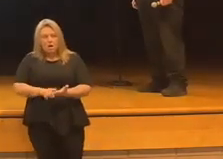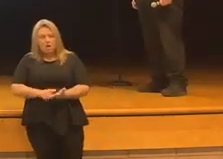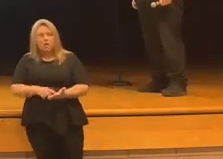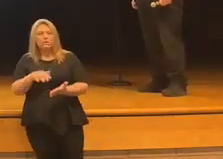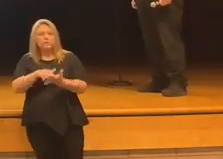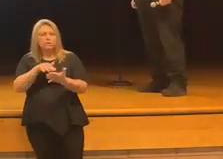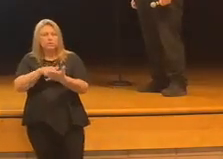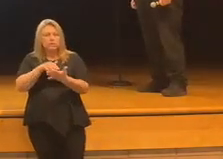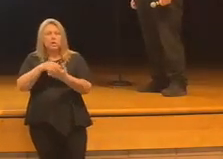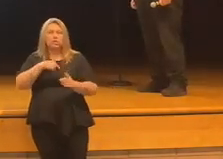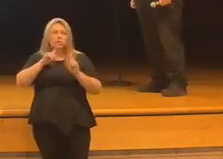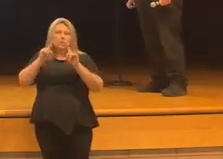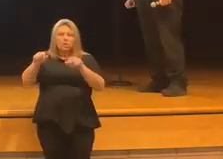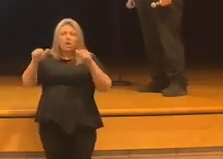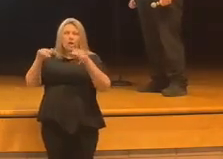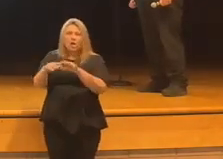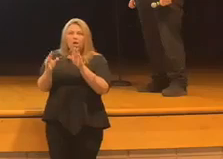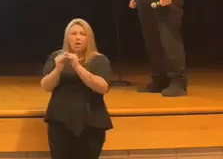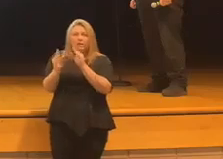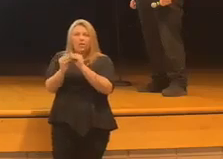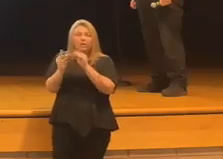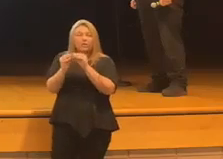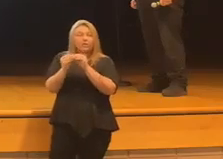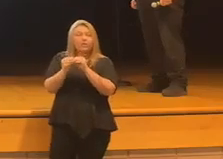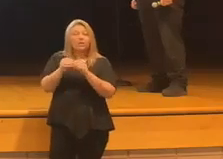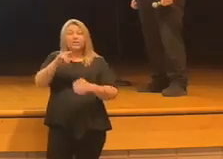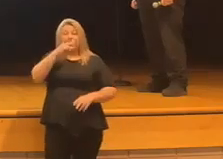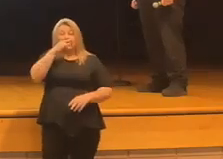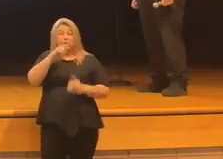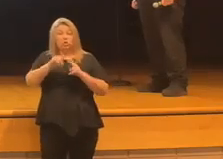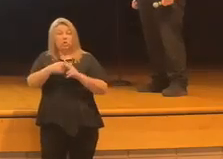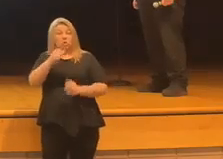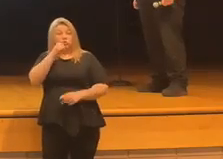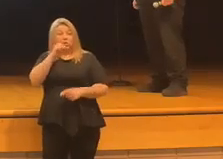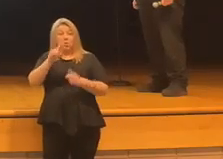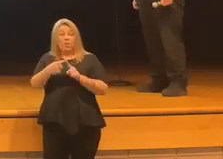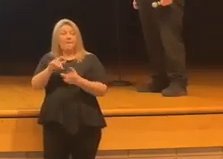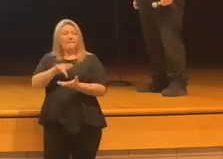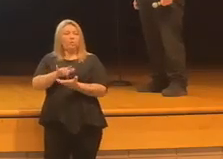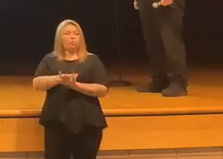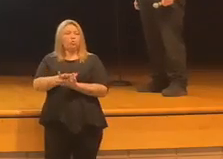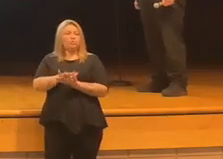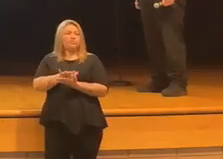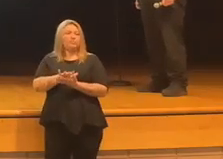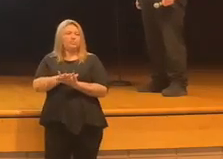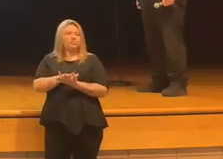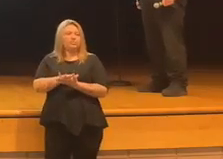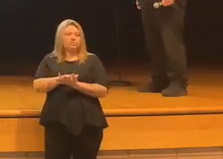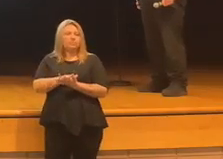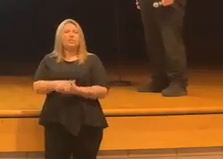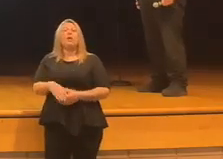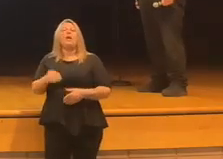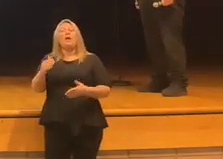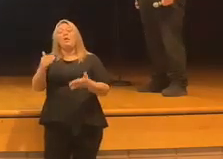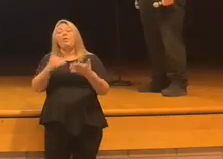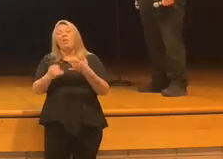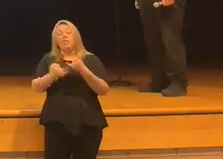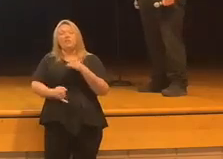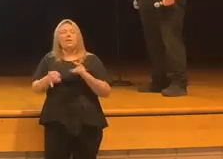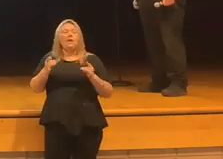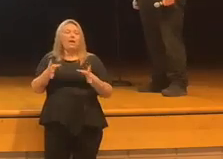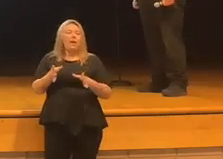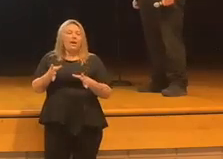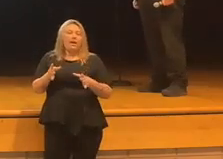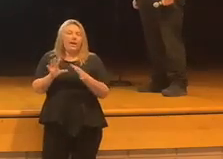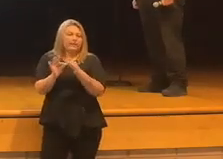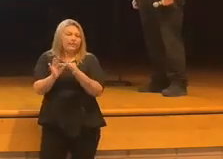of different conferences, and that actually starts in middle school, not everybody just assumes high school. And then we have hate speech.